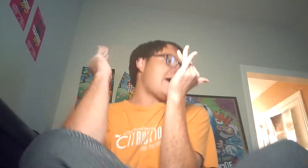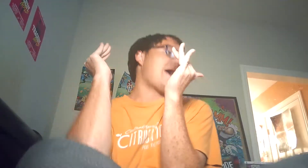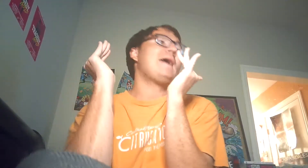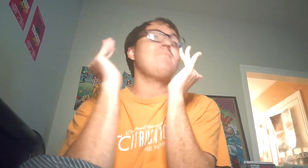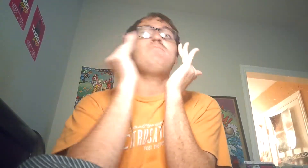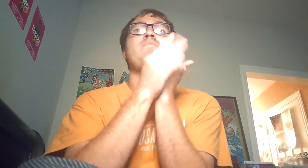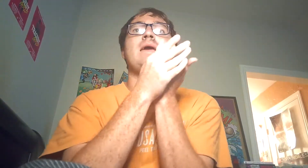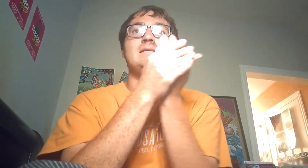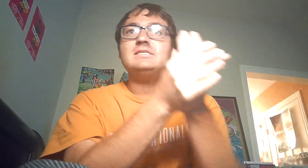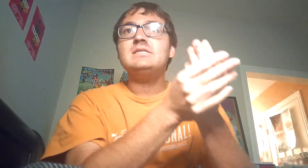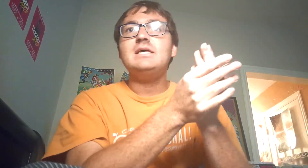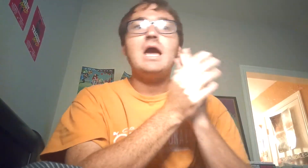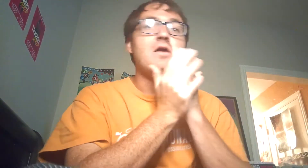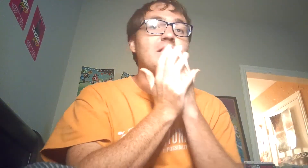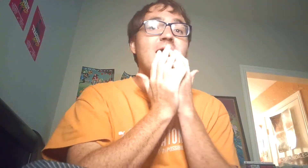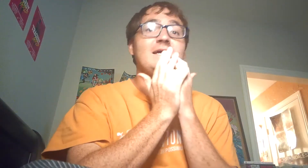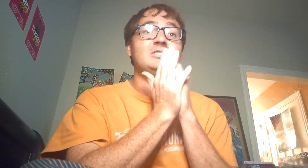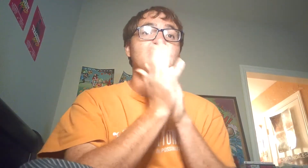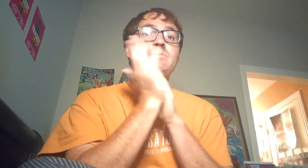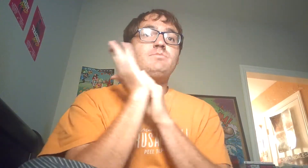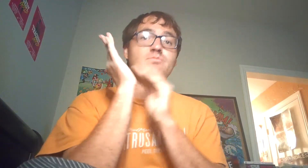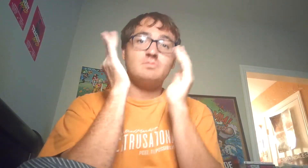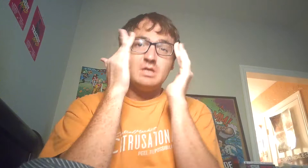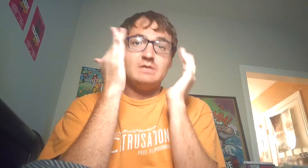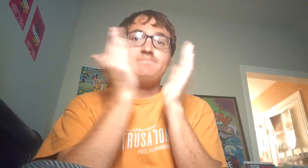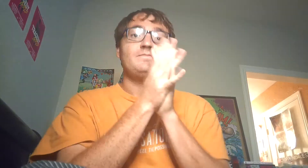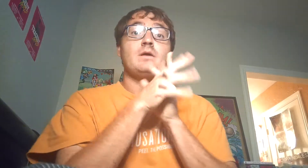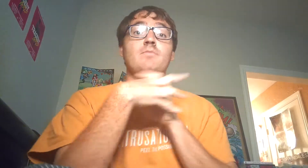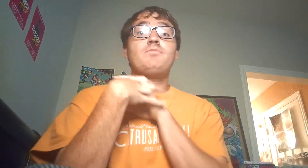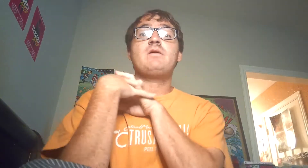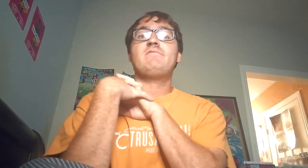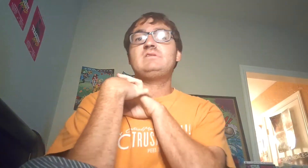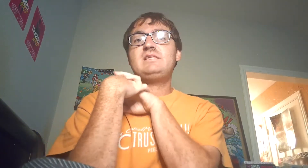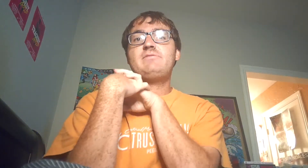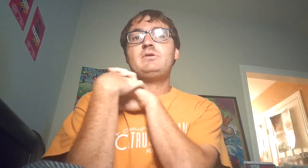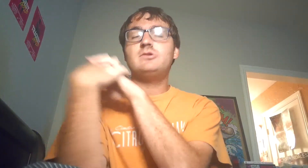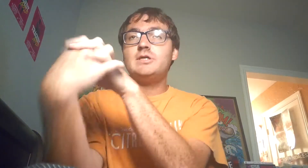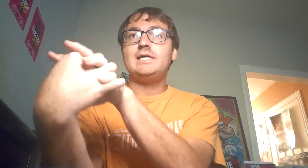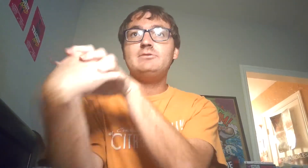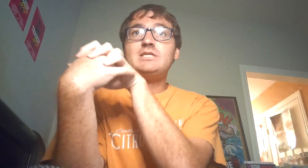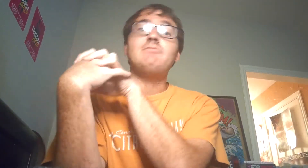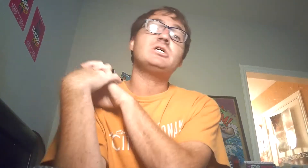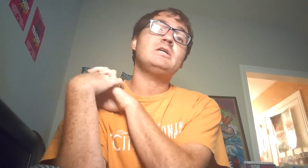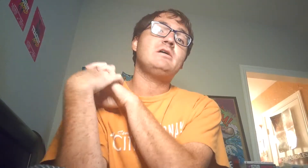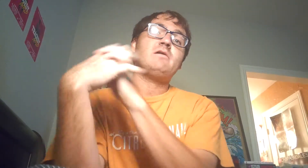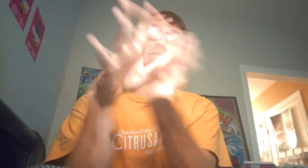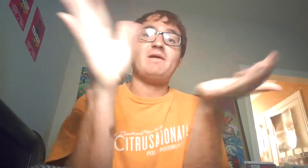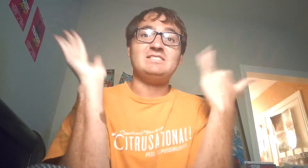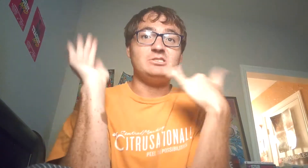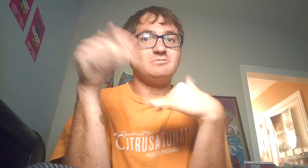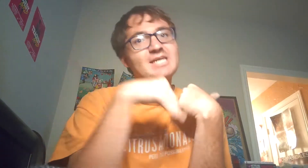I basically already had shit previously recorded, which I was gonna about a situation,